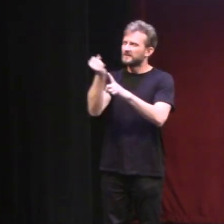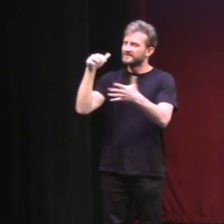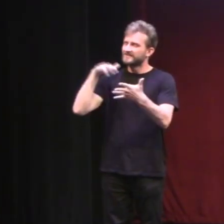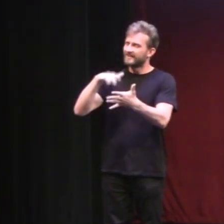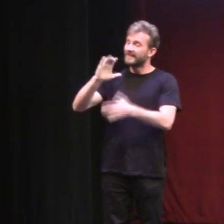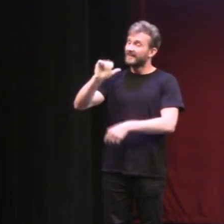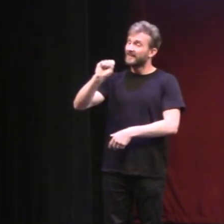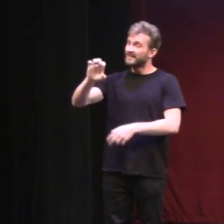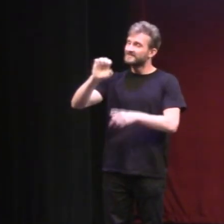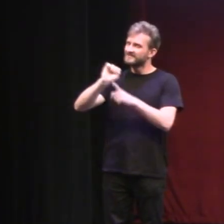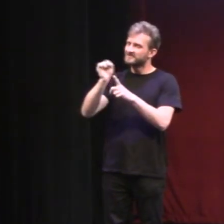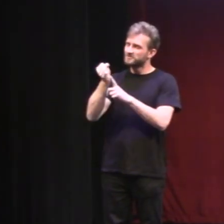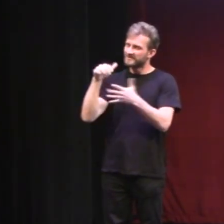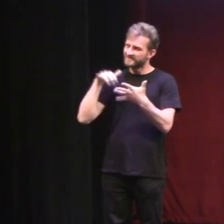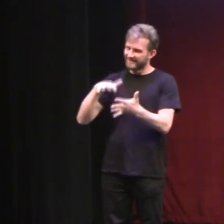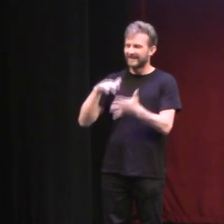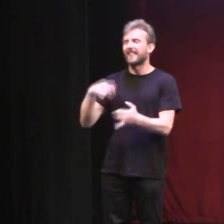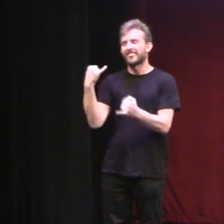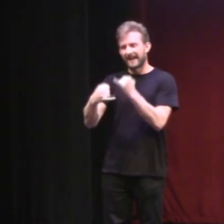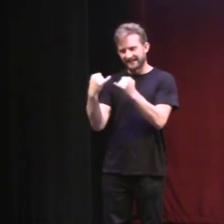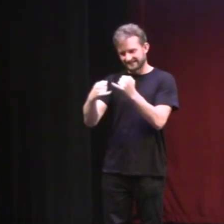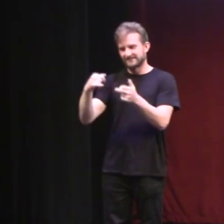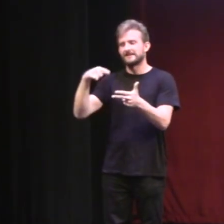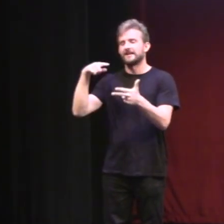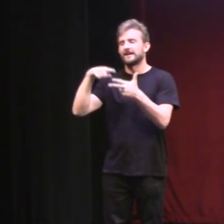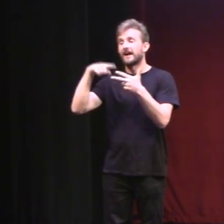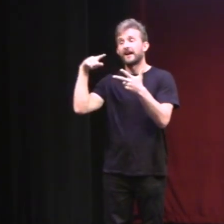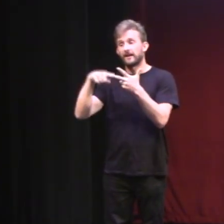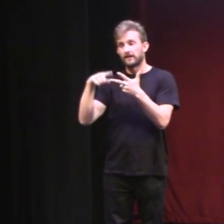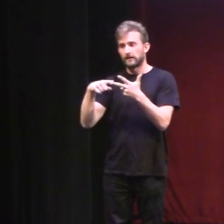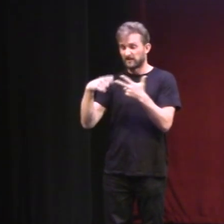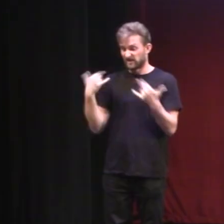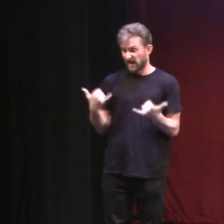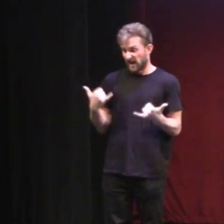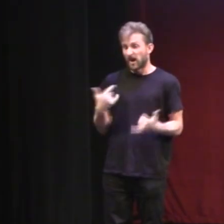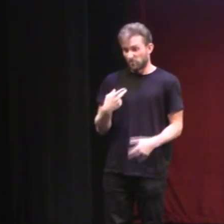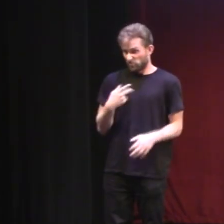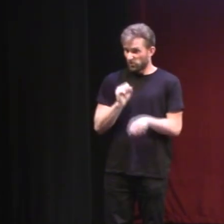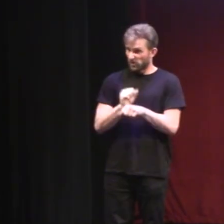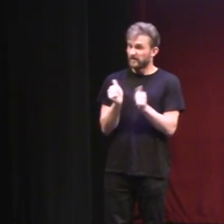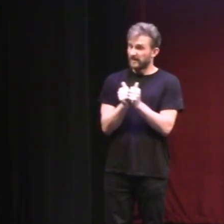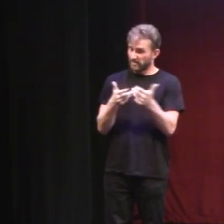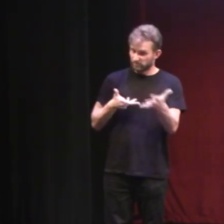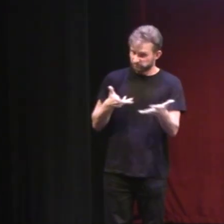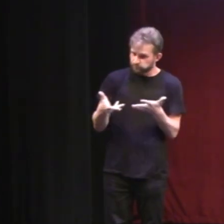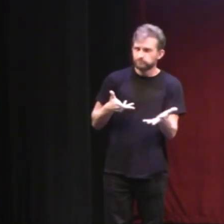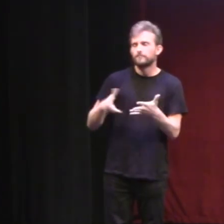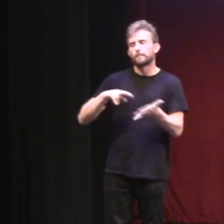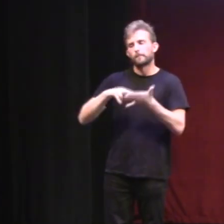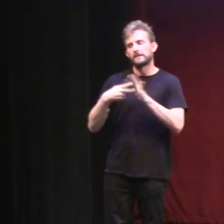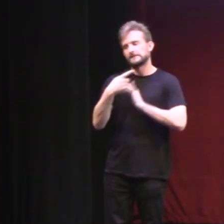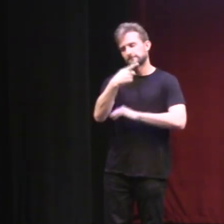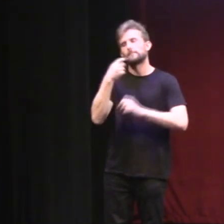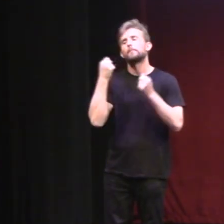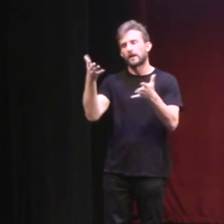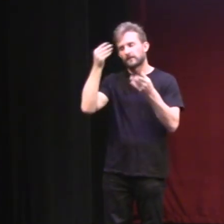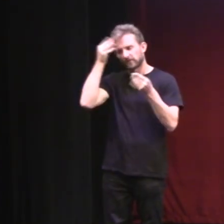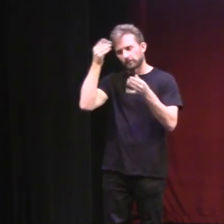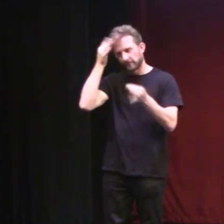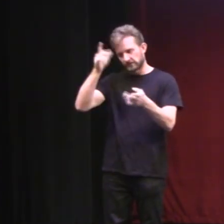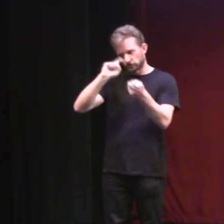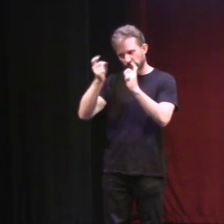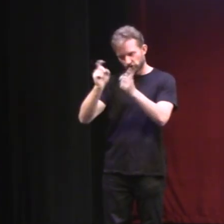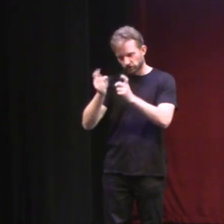This is someone that I'm actually working with right now, so it's the most anonymized out of all of them.